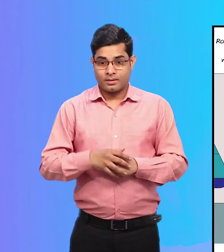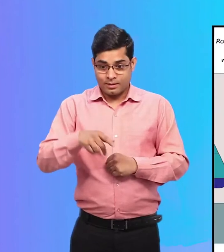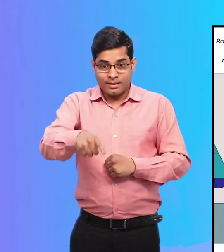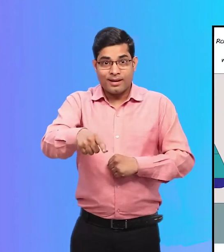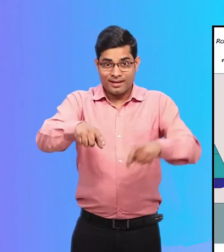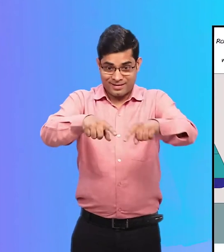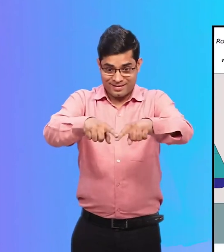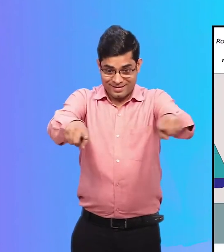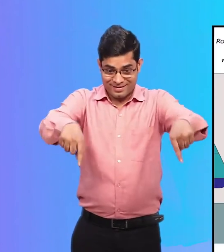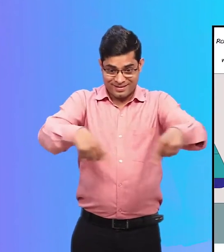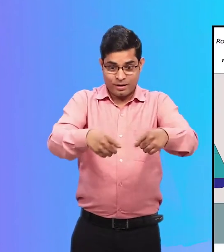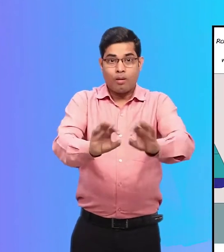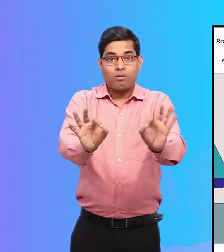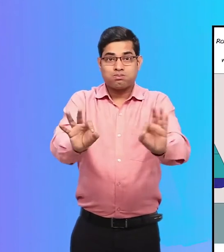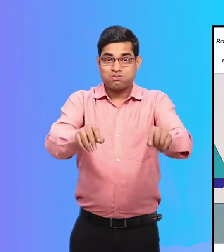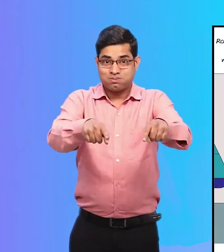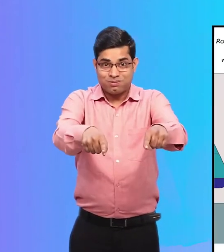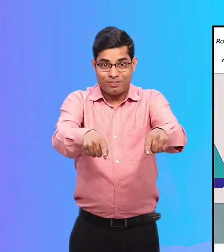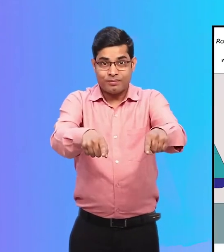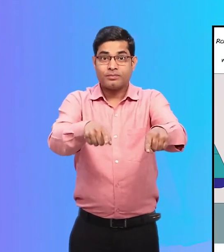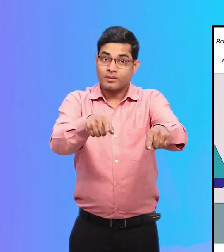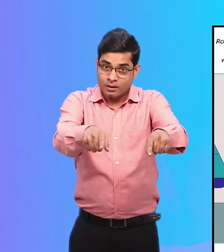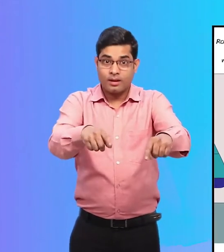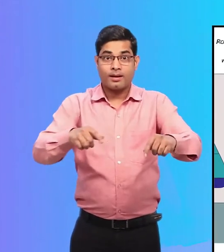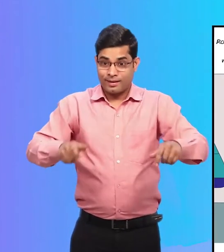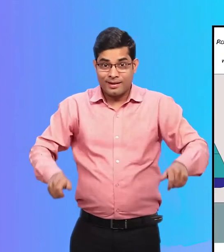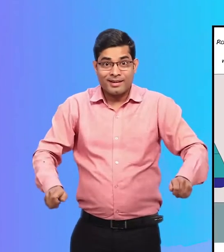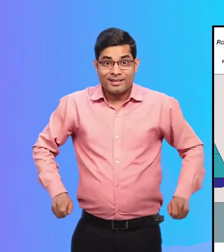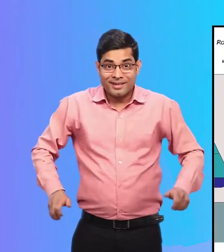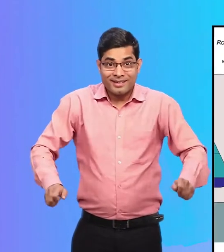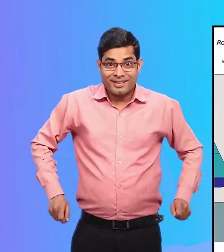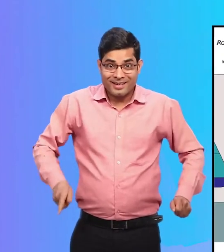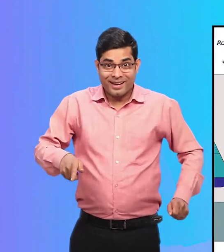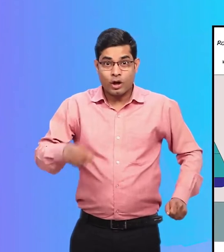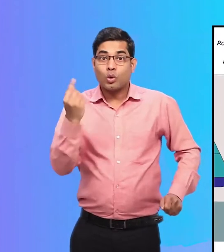Like this empty space with secure locks for wheelchair users.